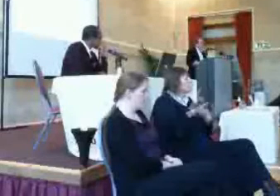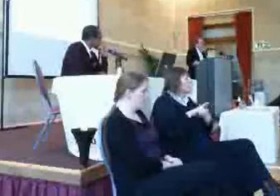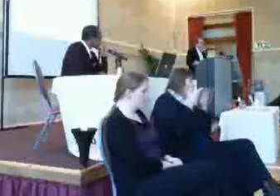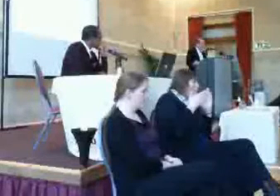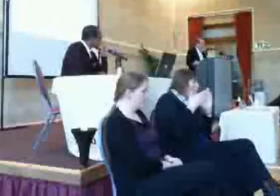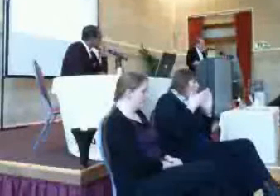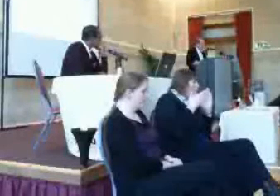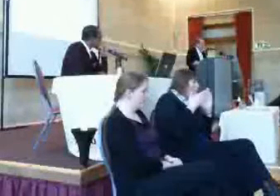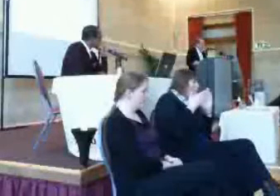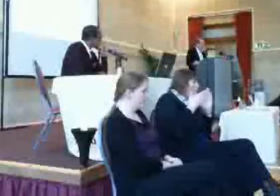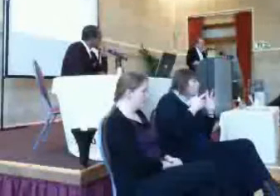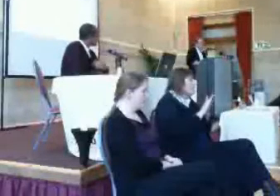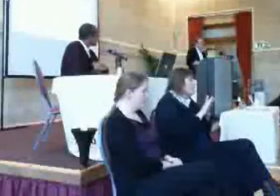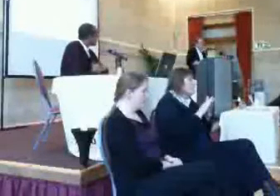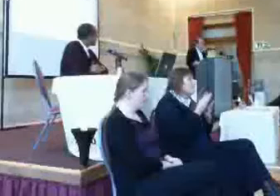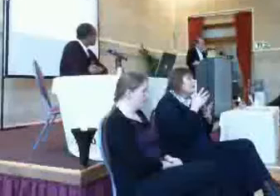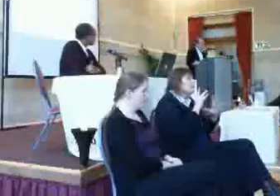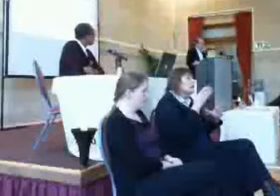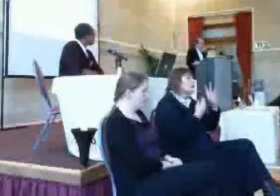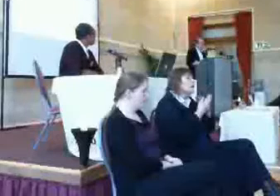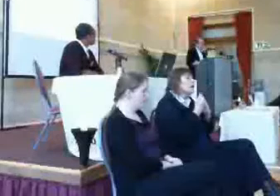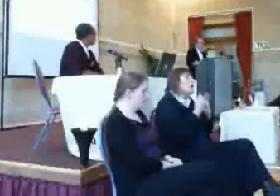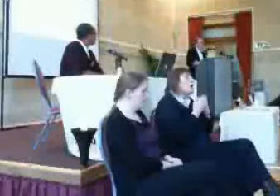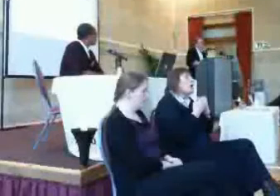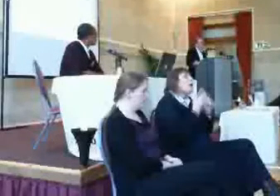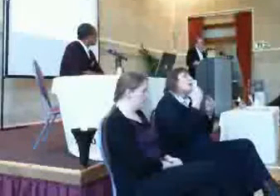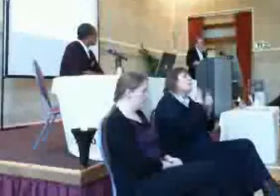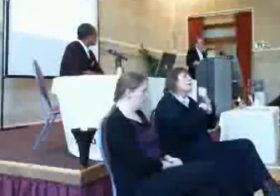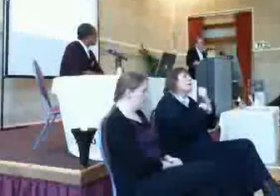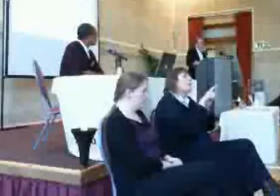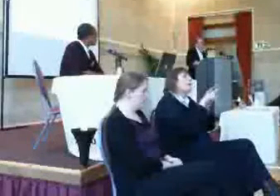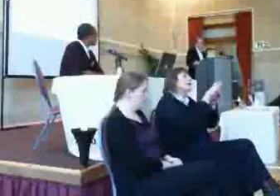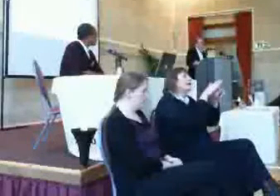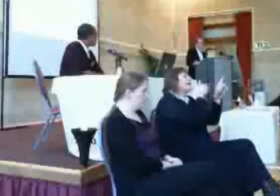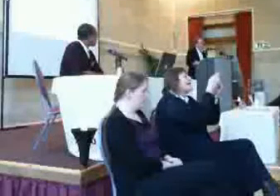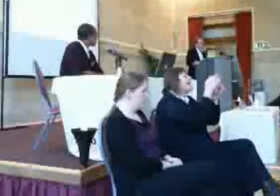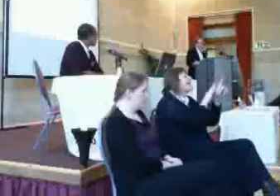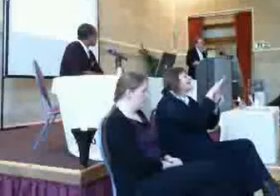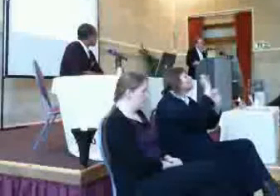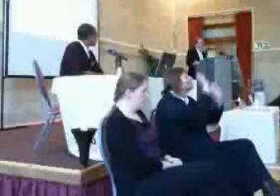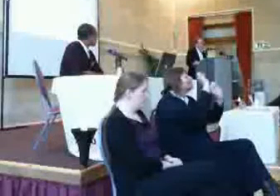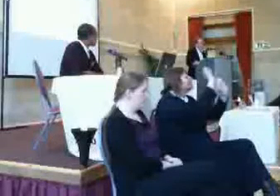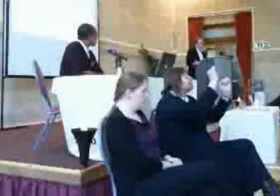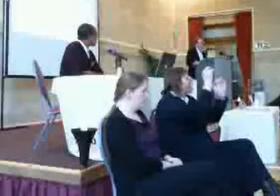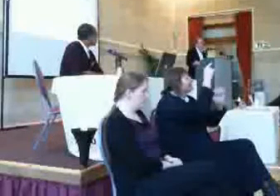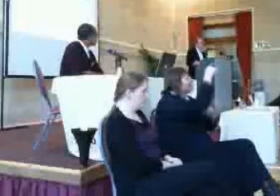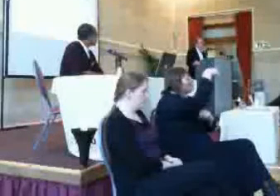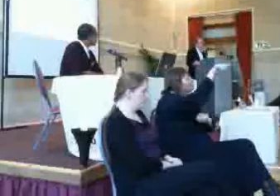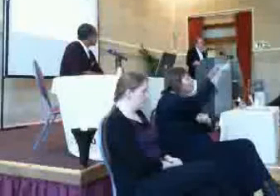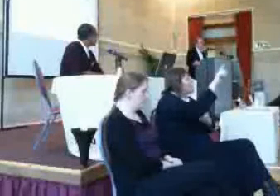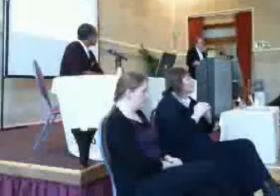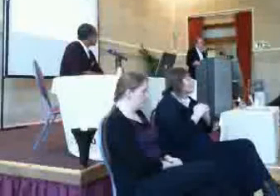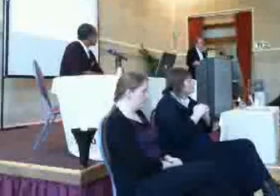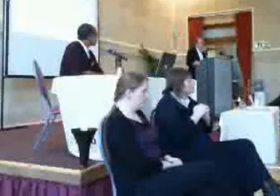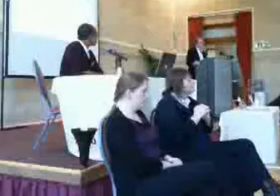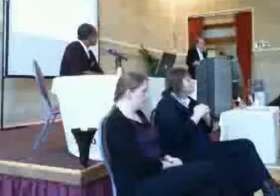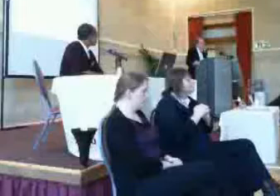their adults, whether parents or grandparents in my case, can be a